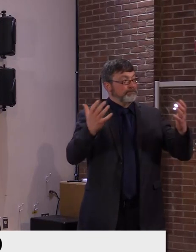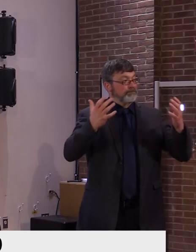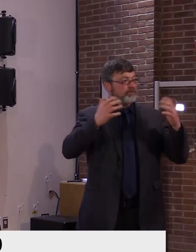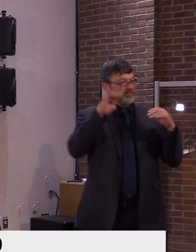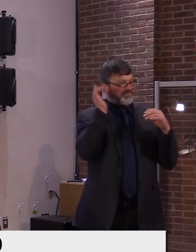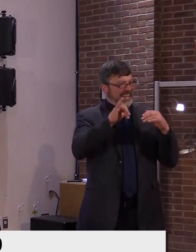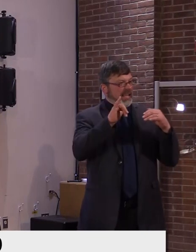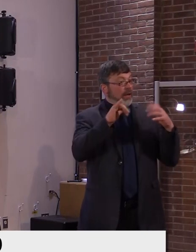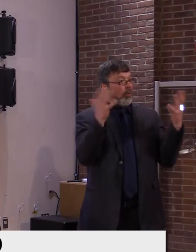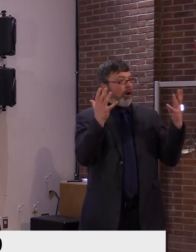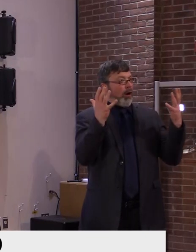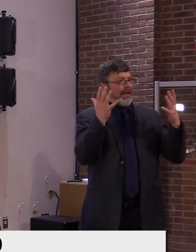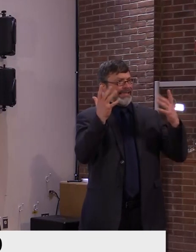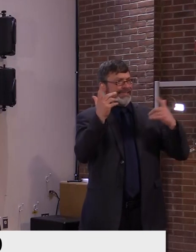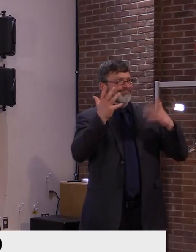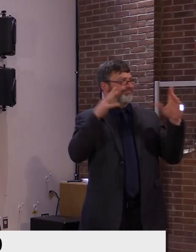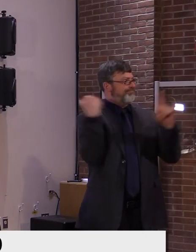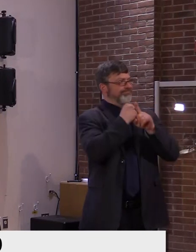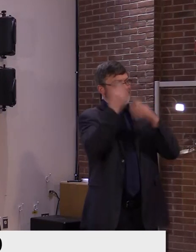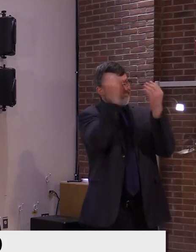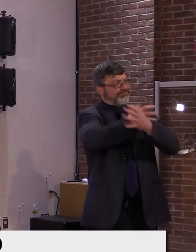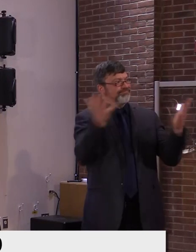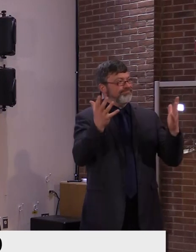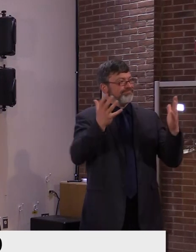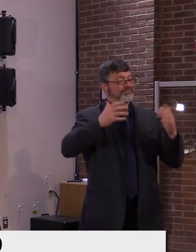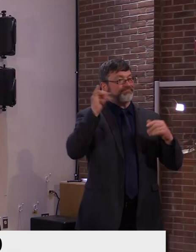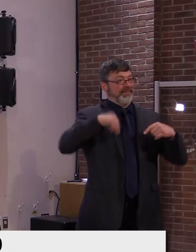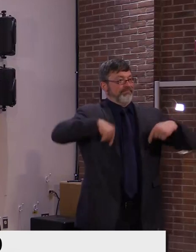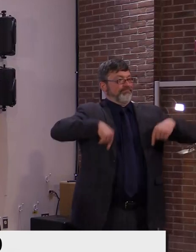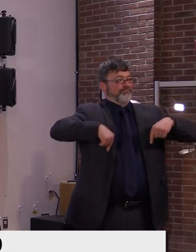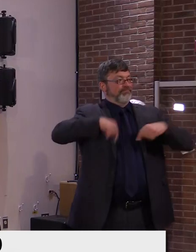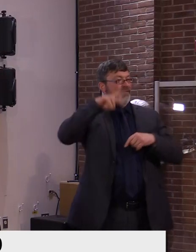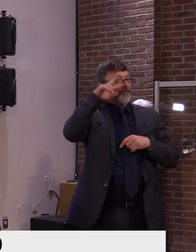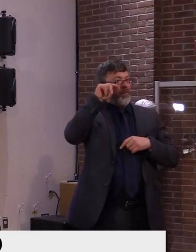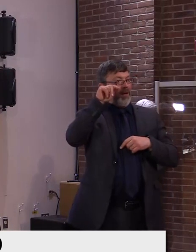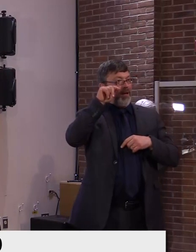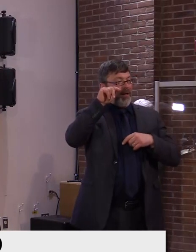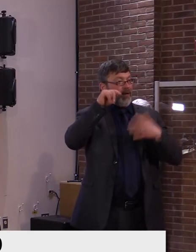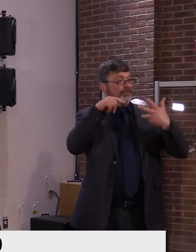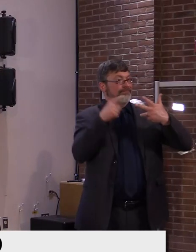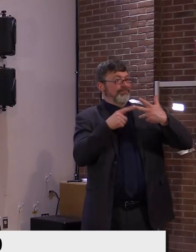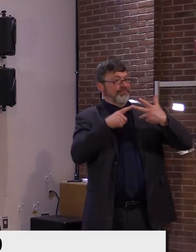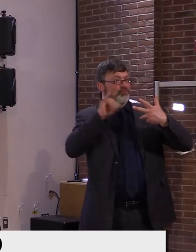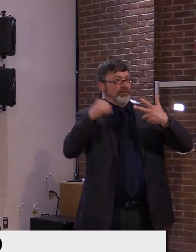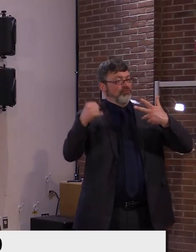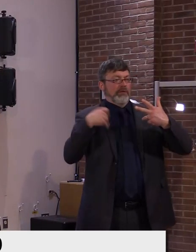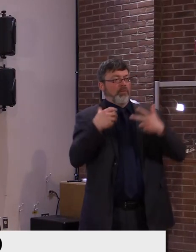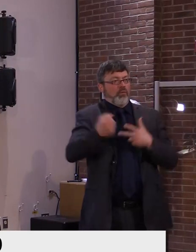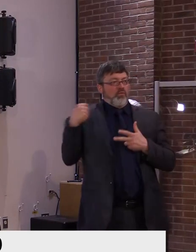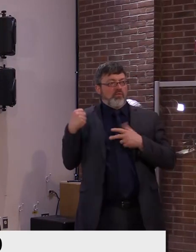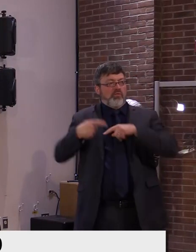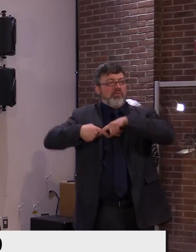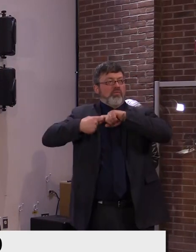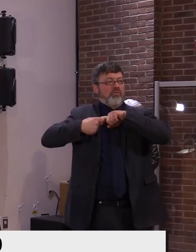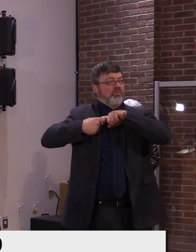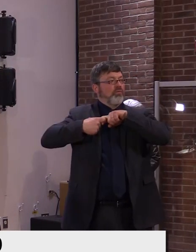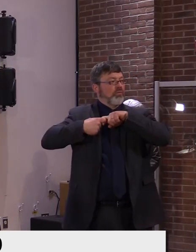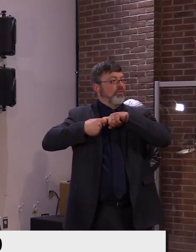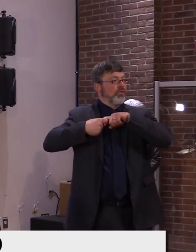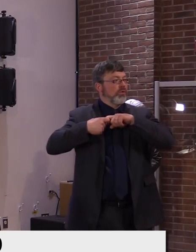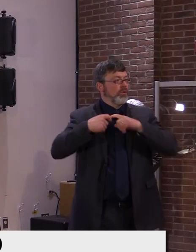the state's actions regarding the Johnson & Johnson vaccine. I know this is unsettling news to